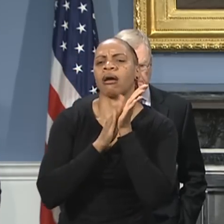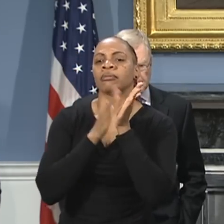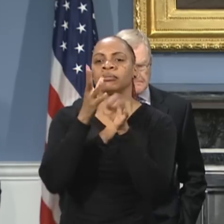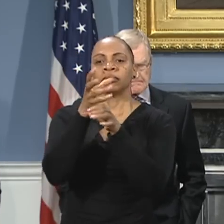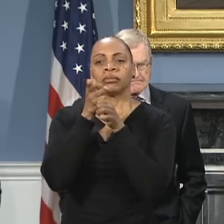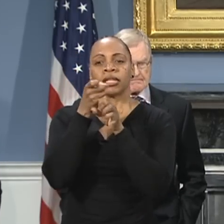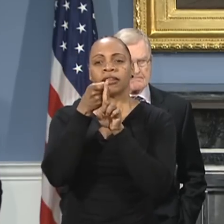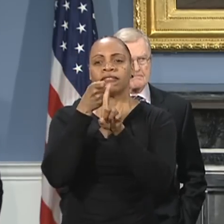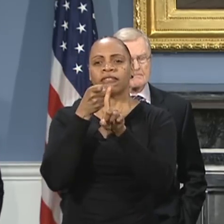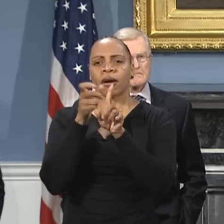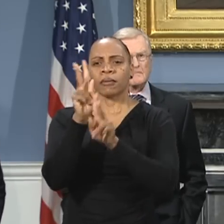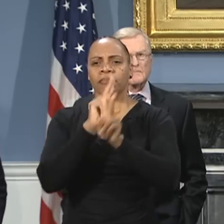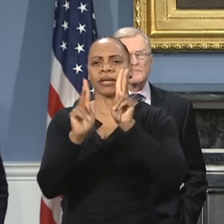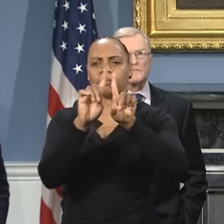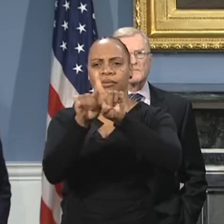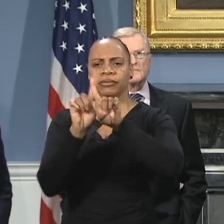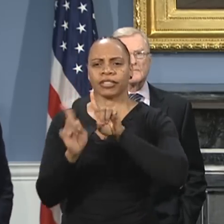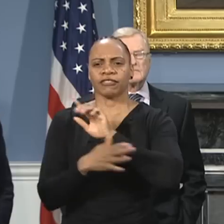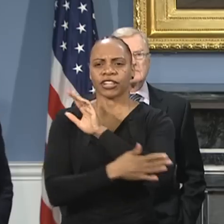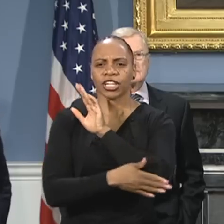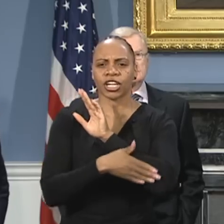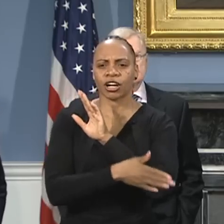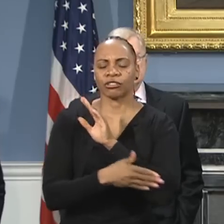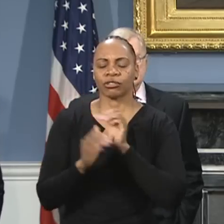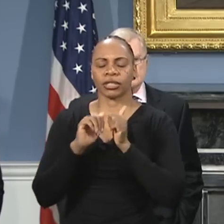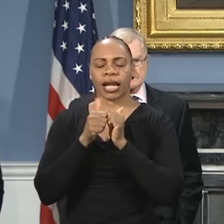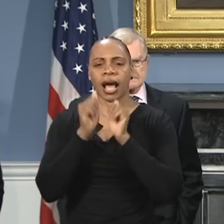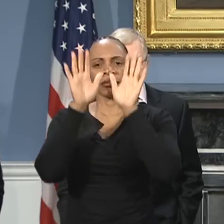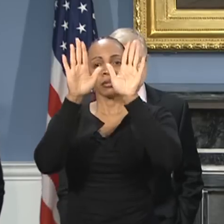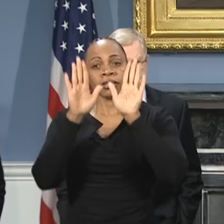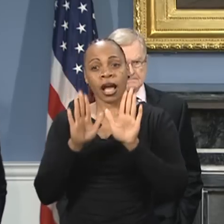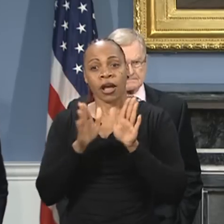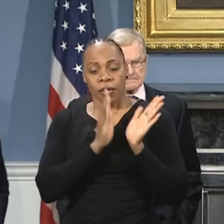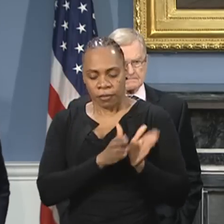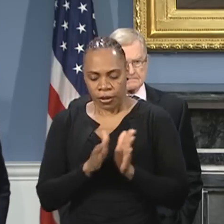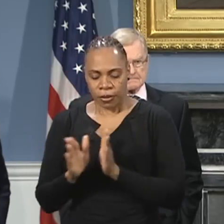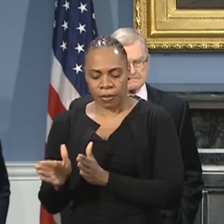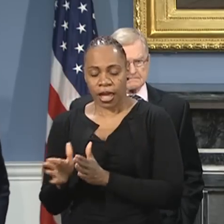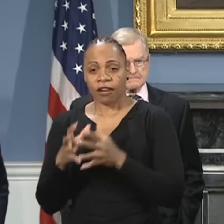extraordinary our efforts were to prepare for the Super Bowl and then implement the plan.